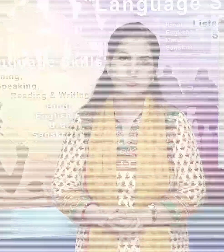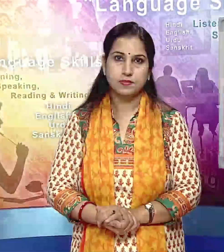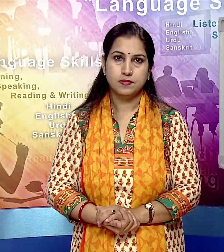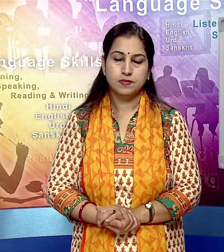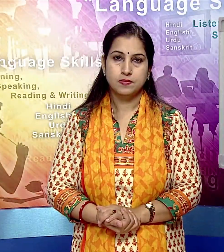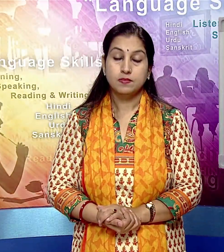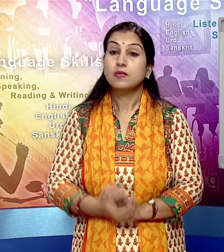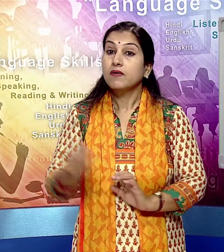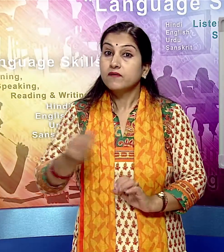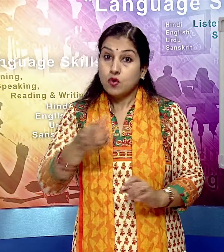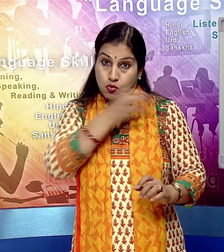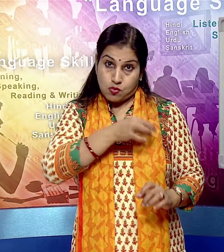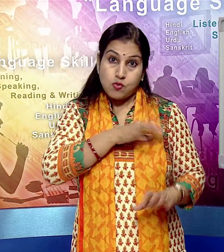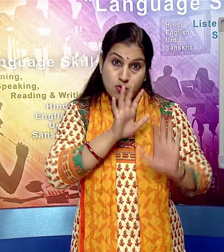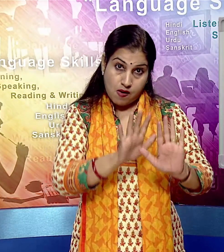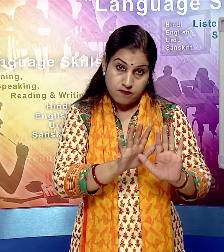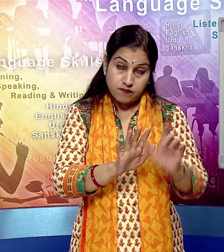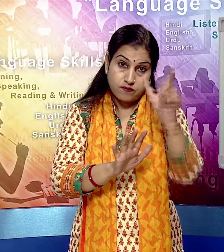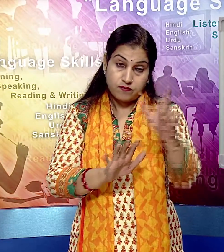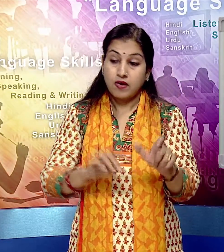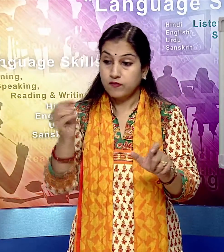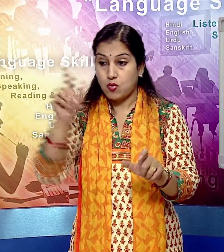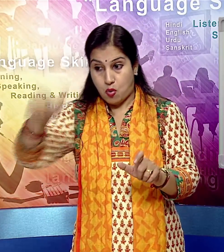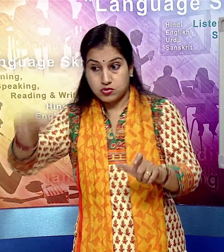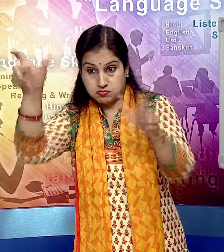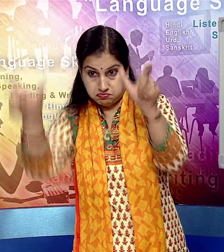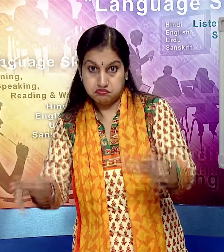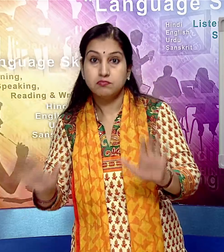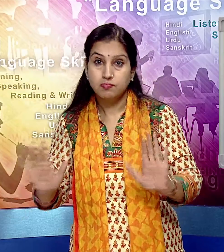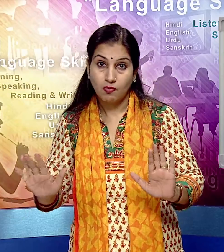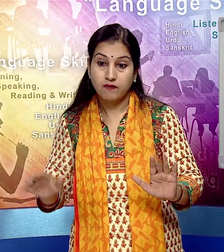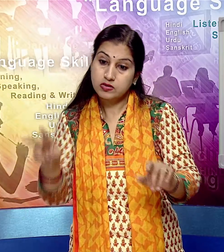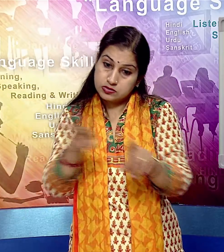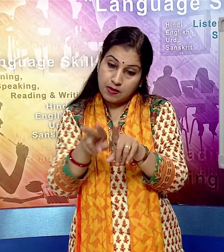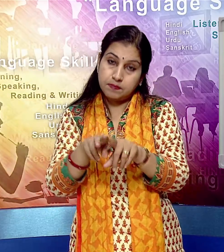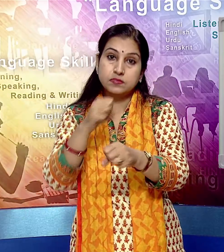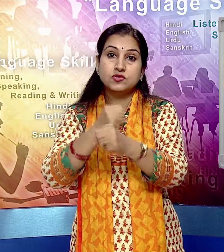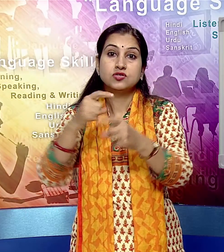Few of the advantages and few of the disadvantages of germinations are